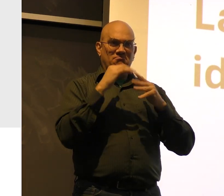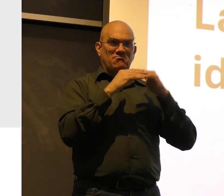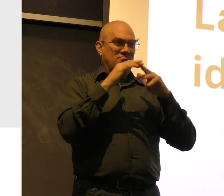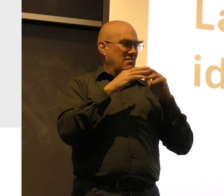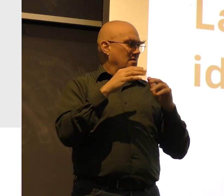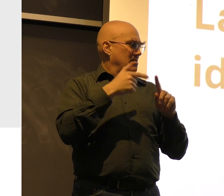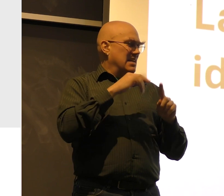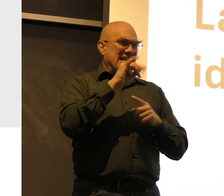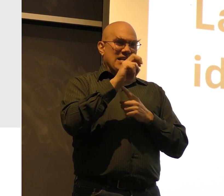experiences and cultural identities.